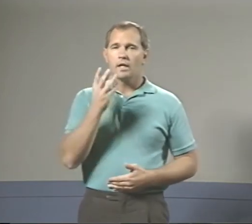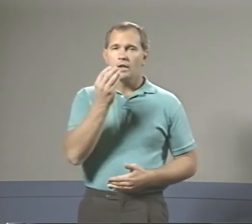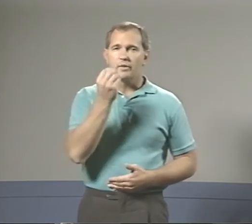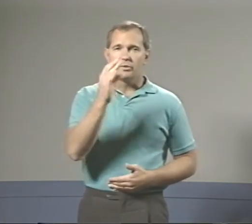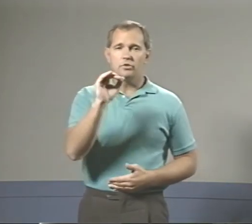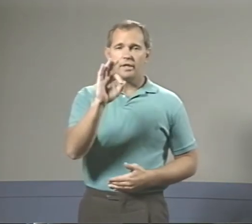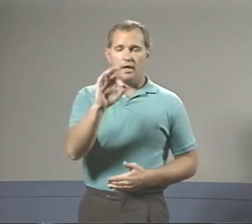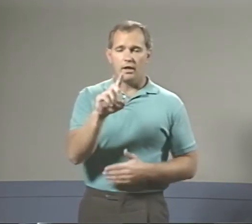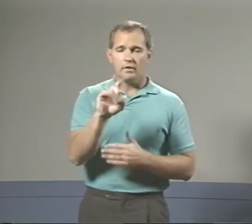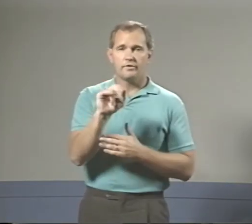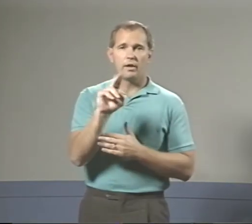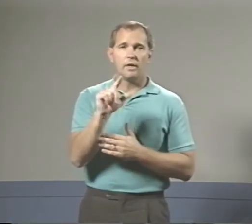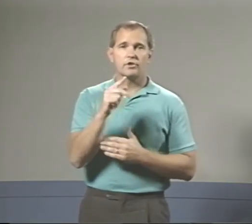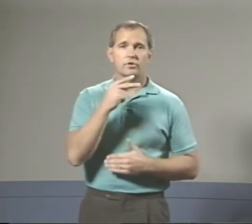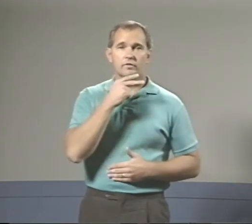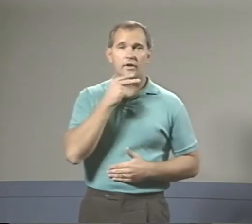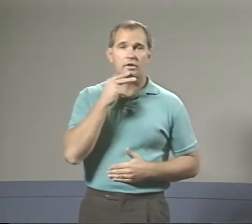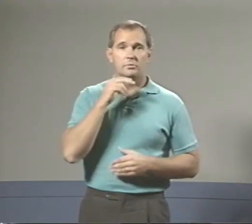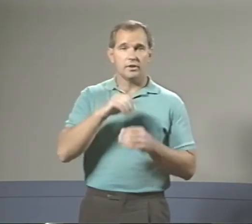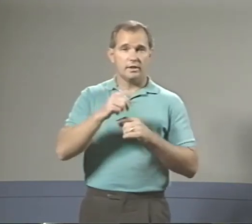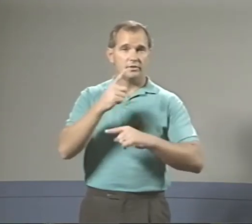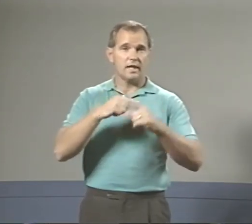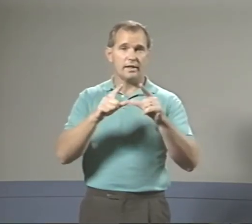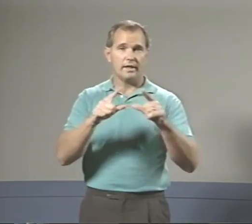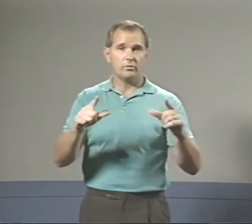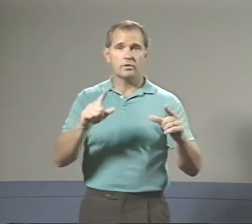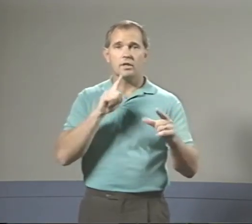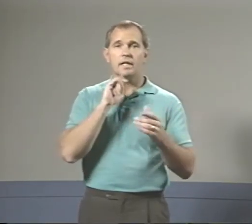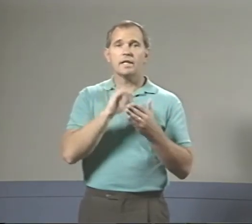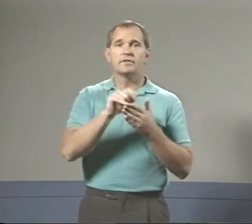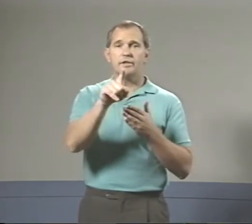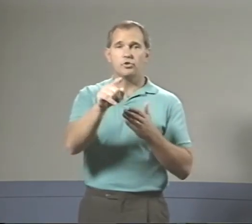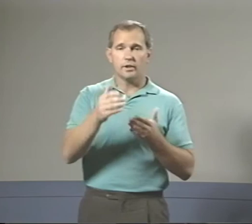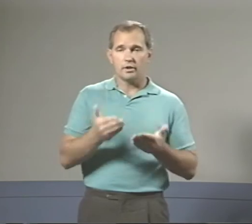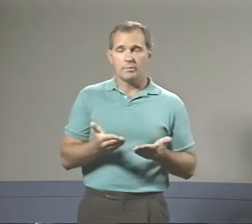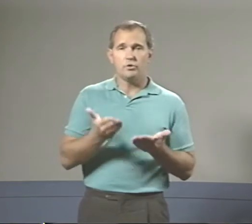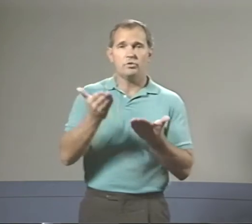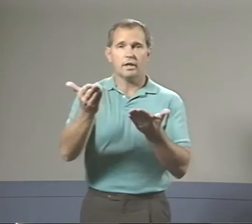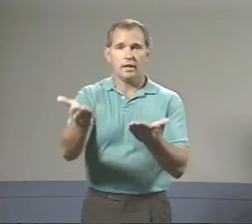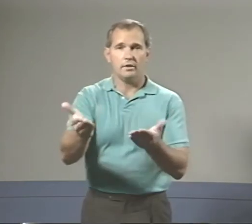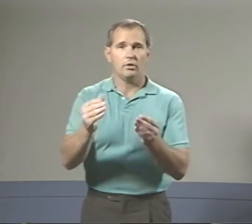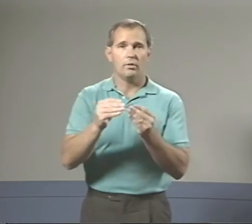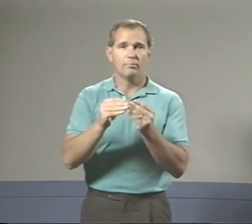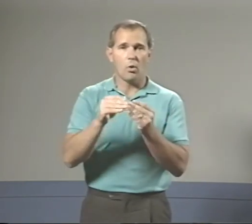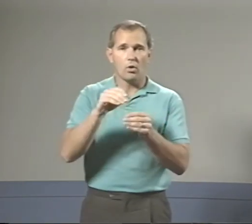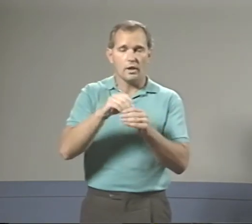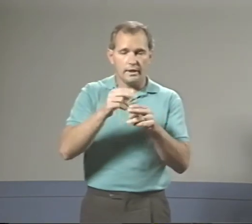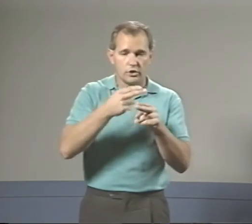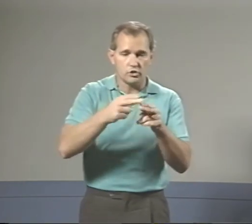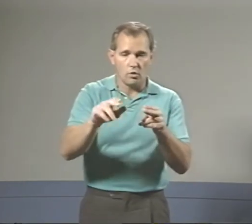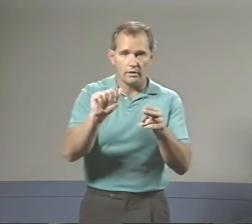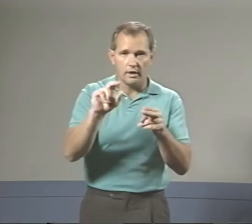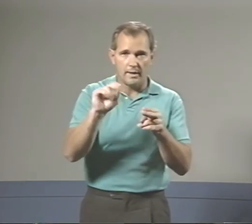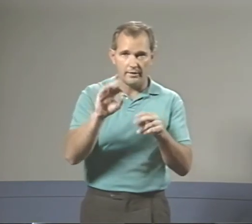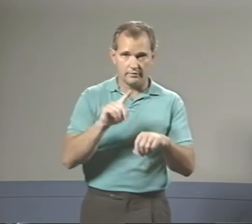The beauty of directional verbs in sign language is that you can communicate more in a short amount of